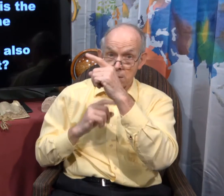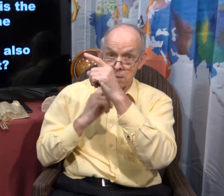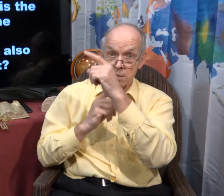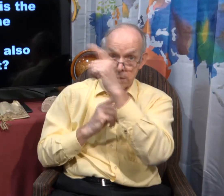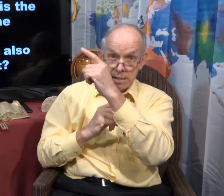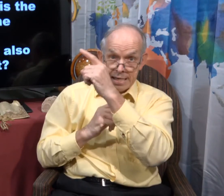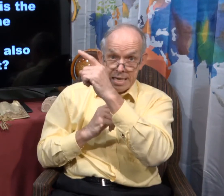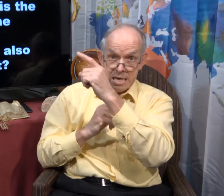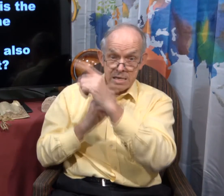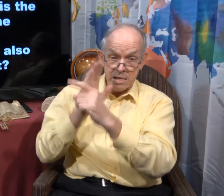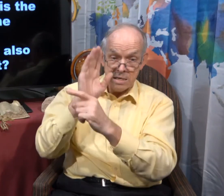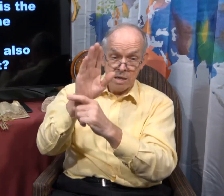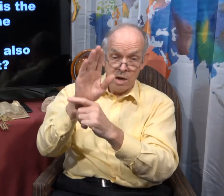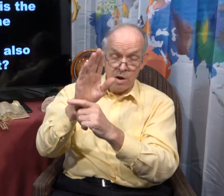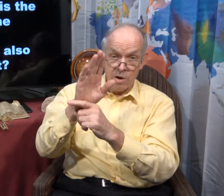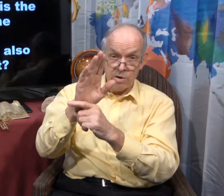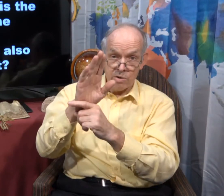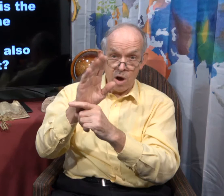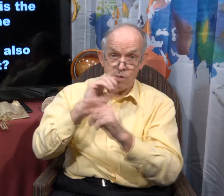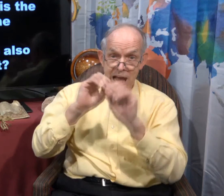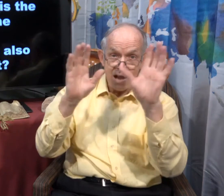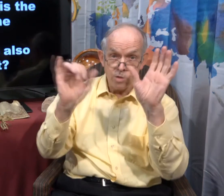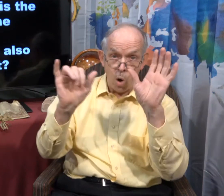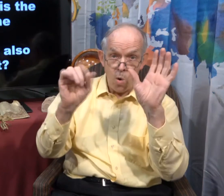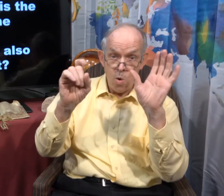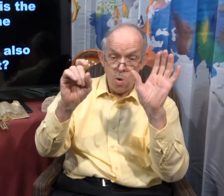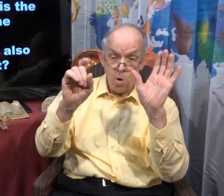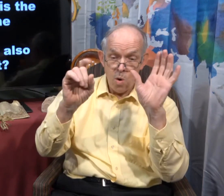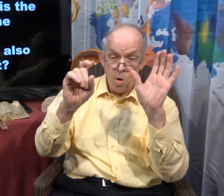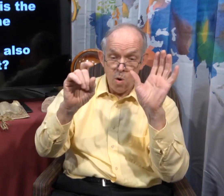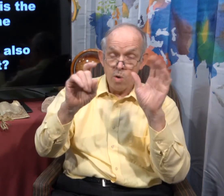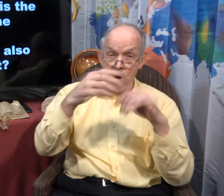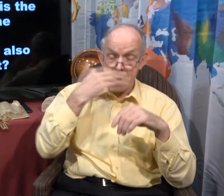is he your light also? You're better.